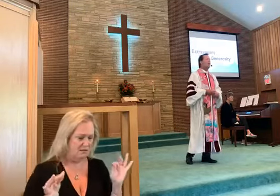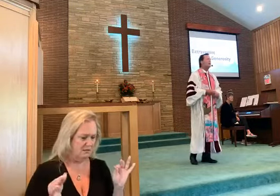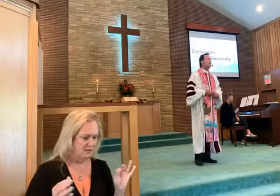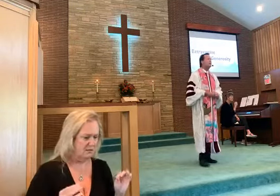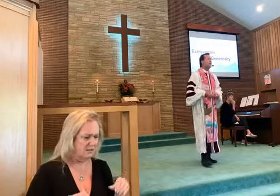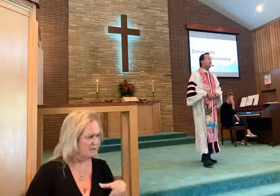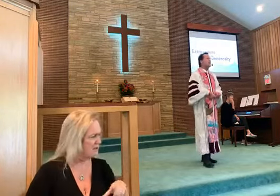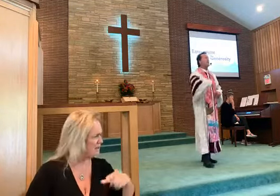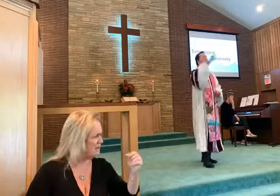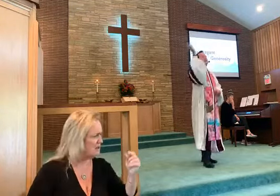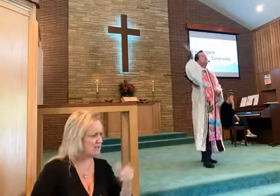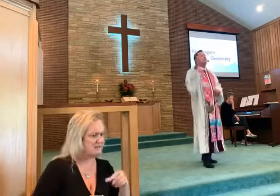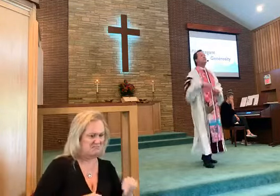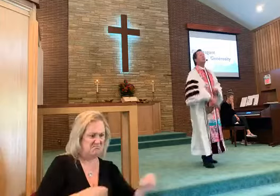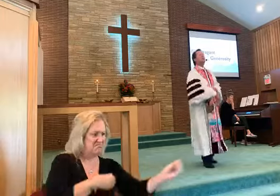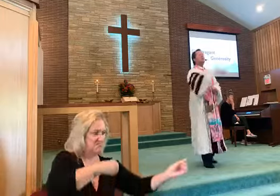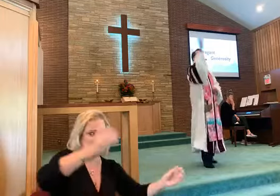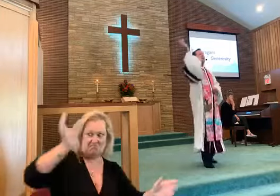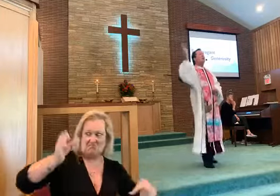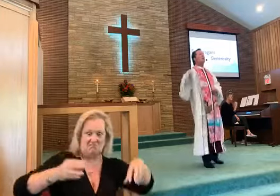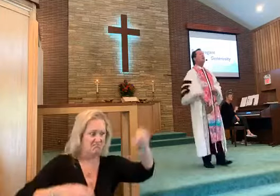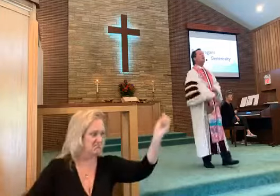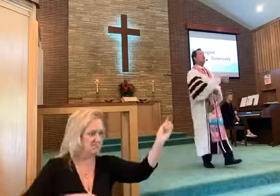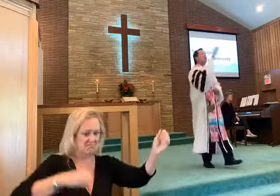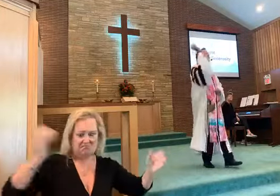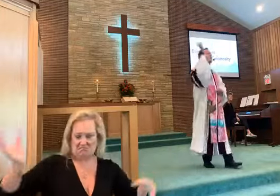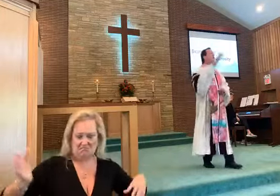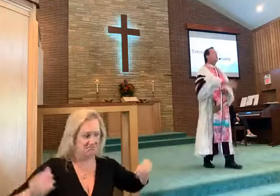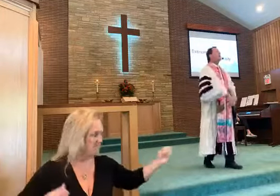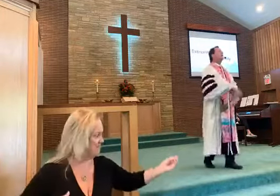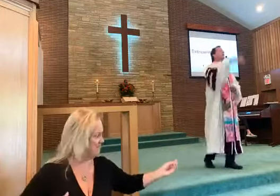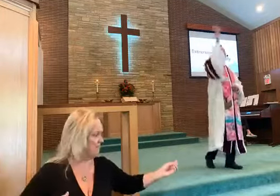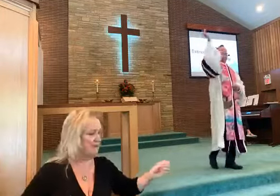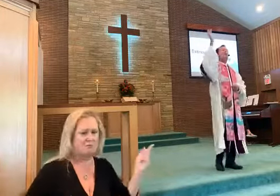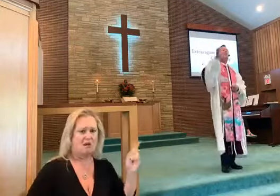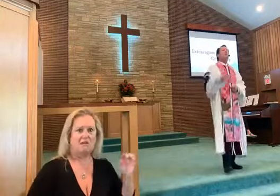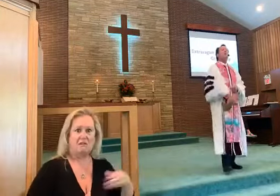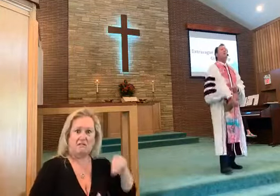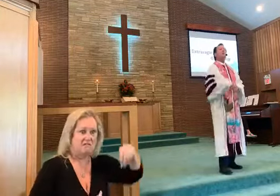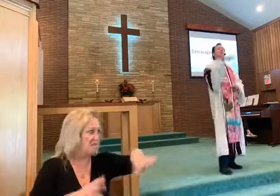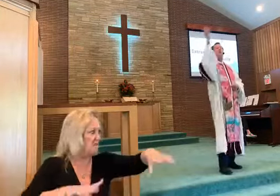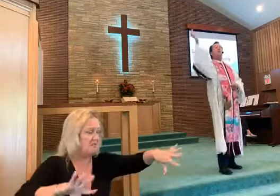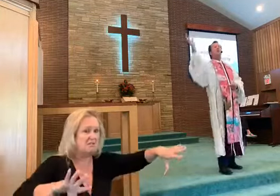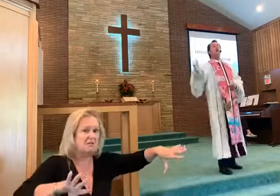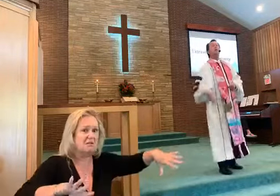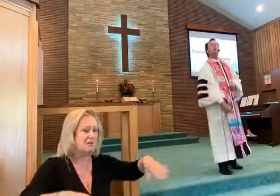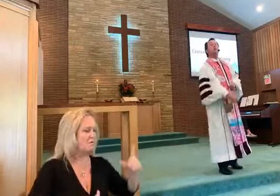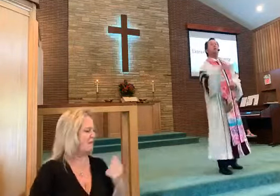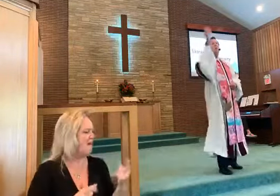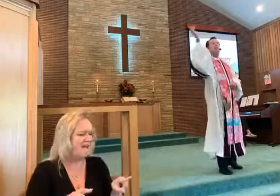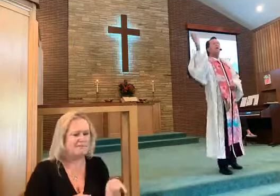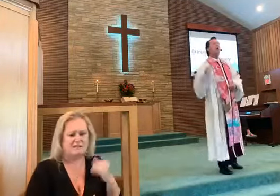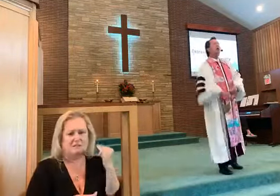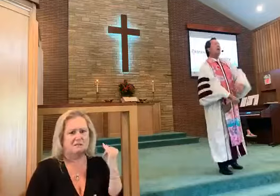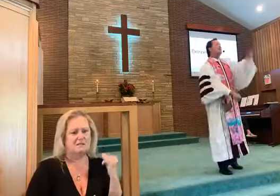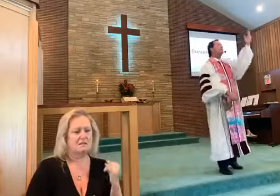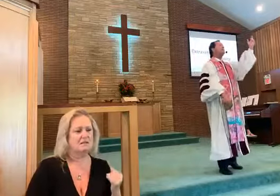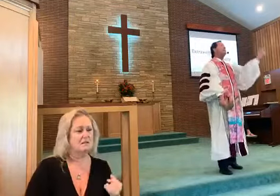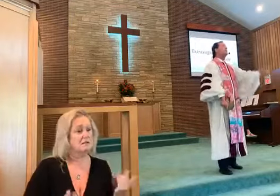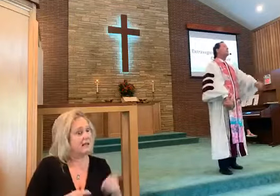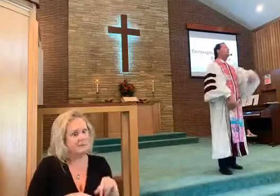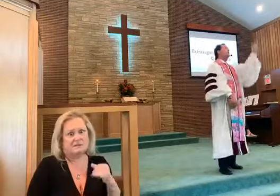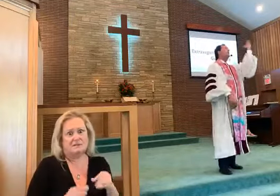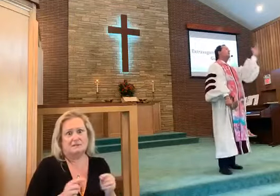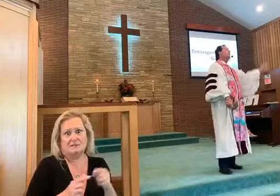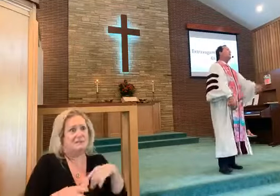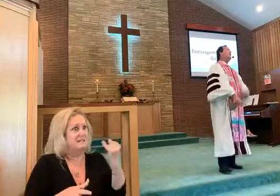goes out and just kind of tosses seed everywhere. Wherever it falls, whatever happens to it, happens to